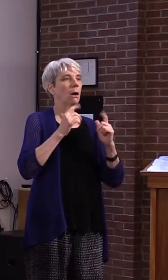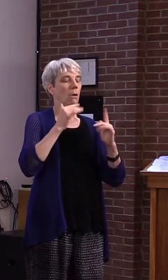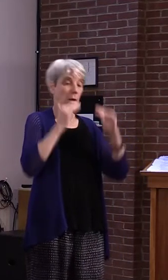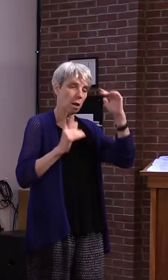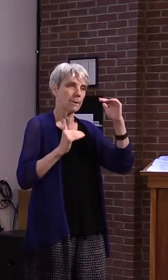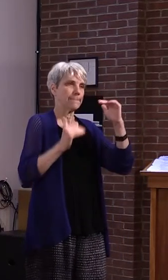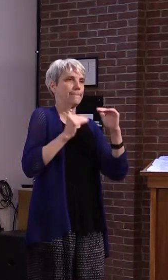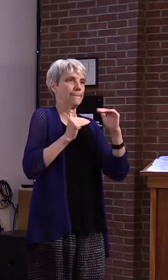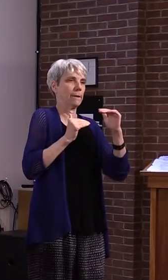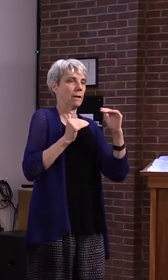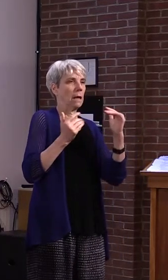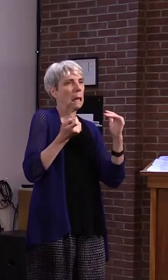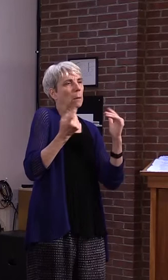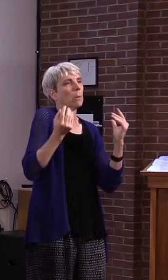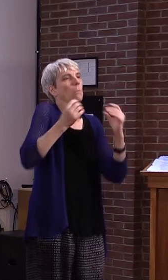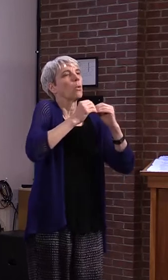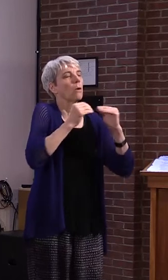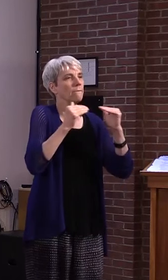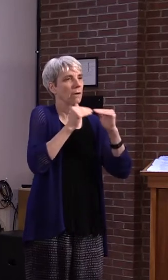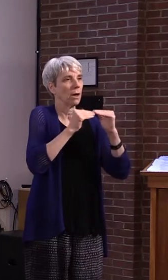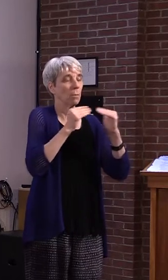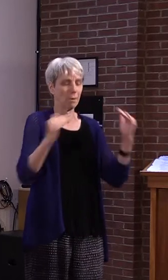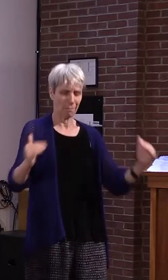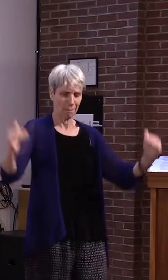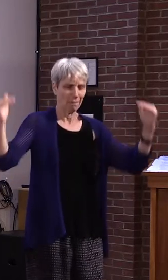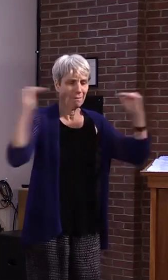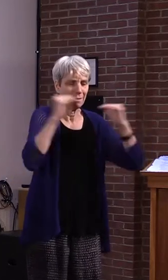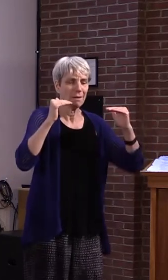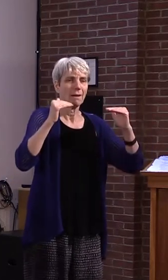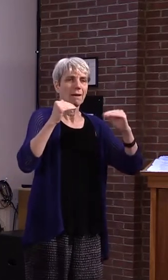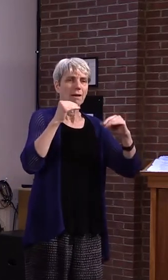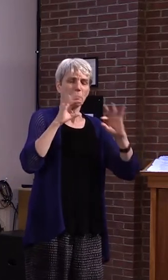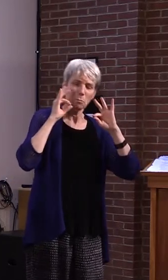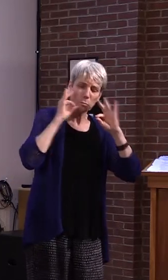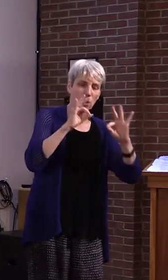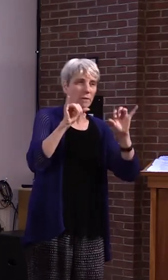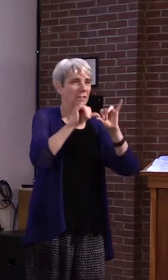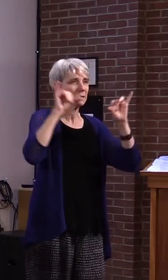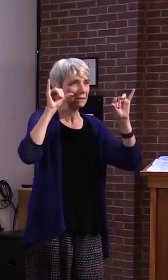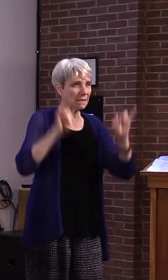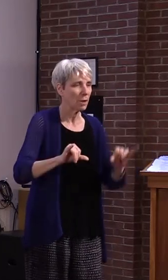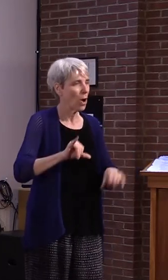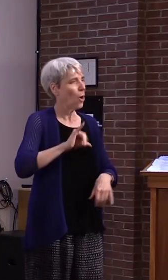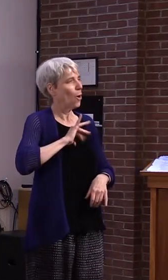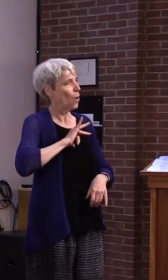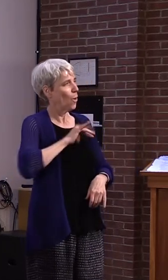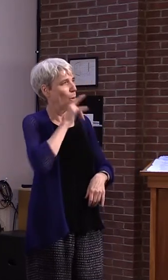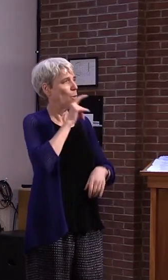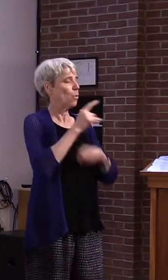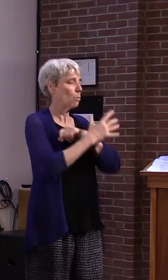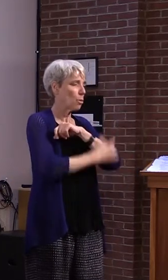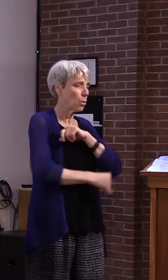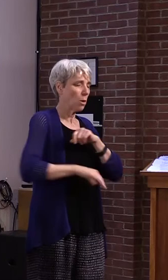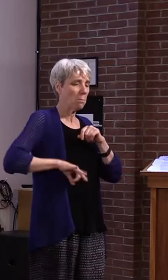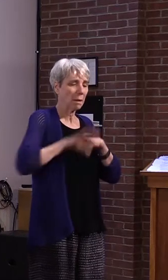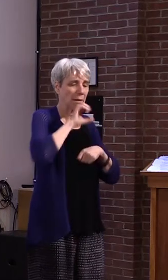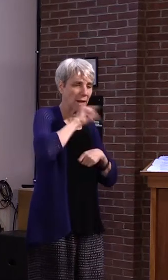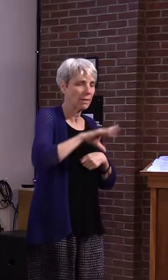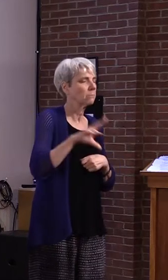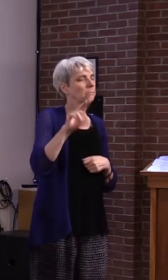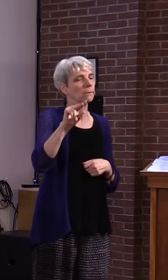this program probably won't solve all the inequities that were in the program before the pandemic hit. All right. That's all